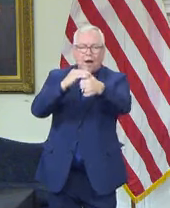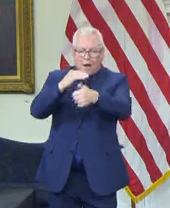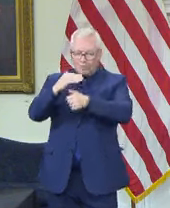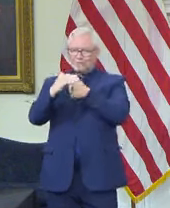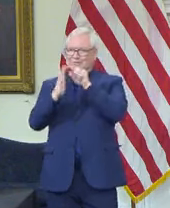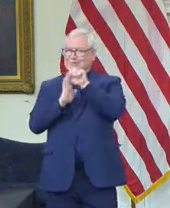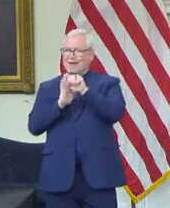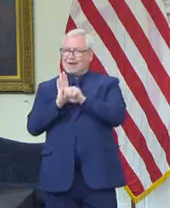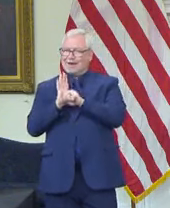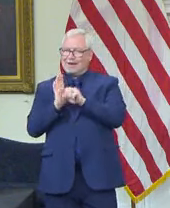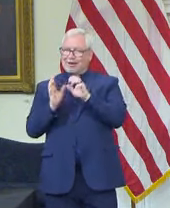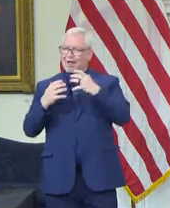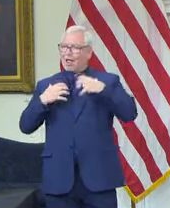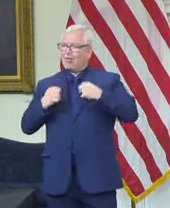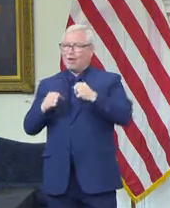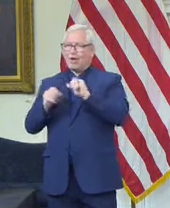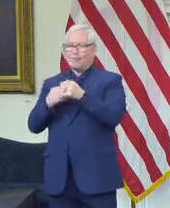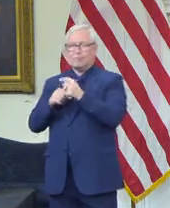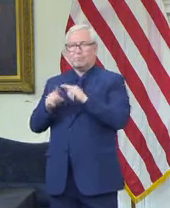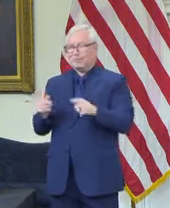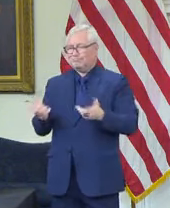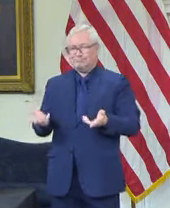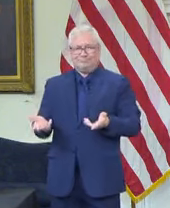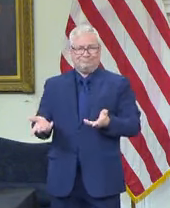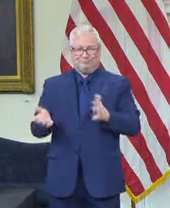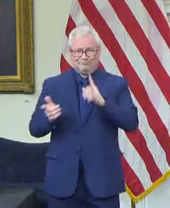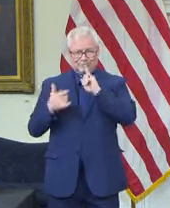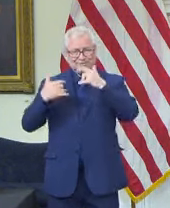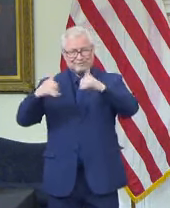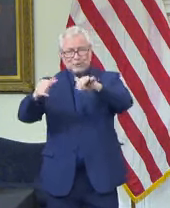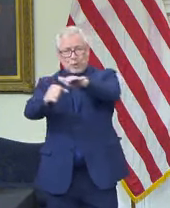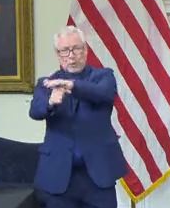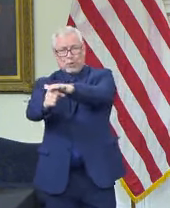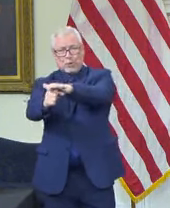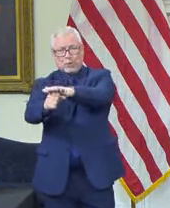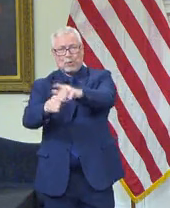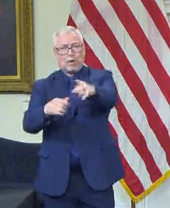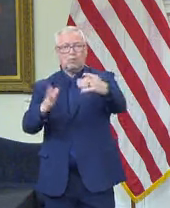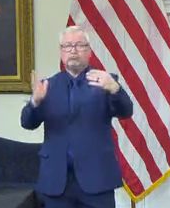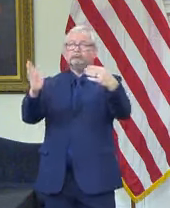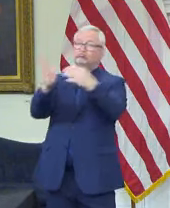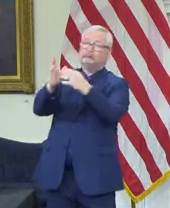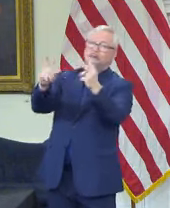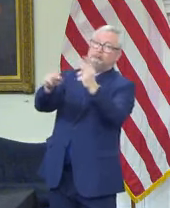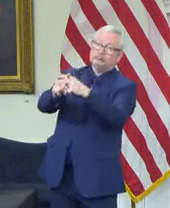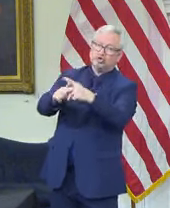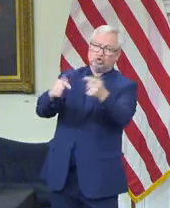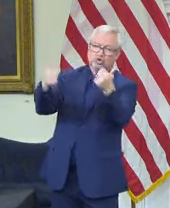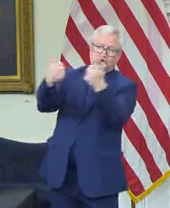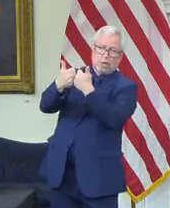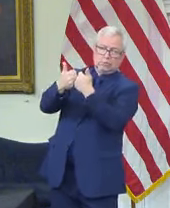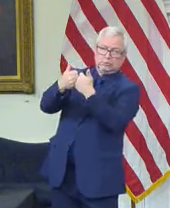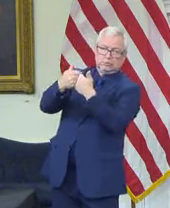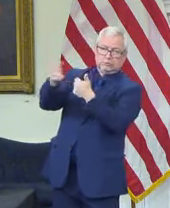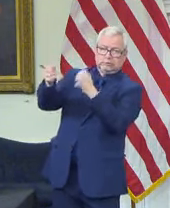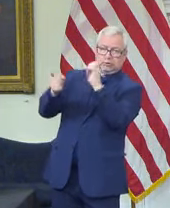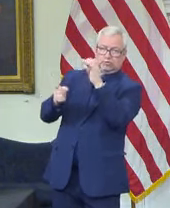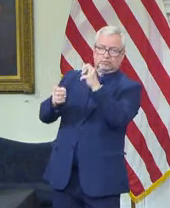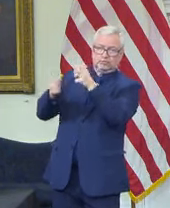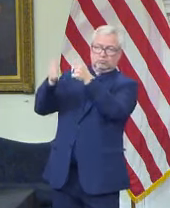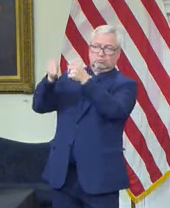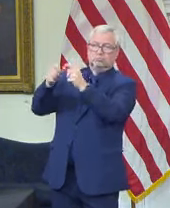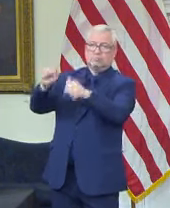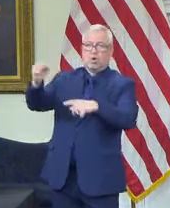think, somebody took the thing to court challenging whether the county executive had the authority to overrule the county council or that the health officer